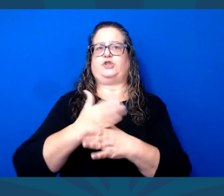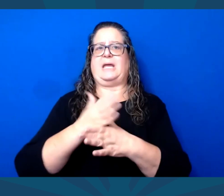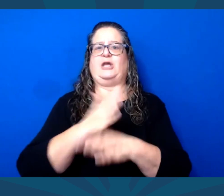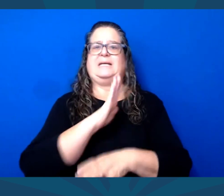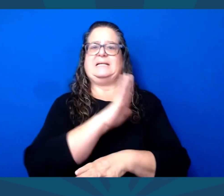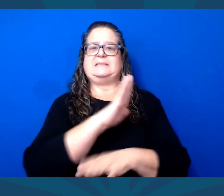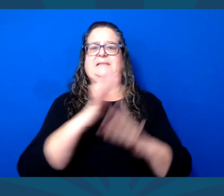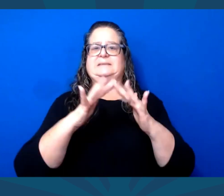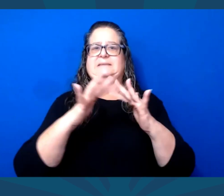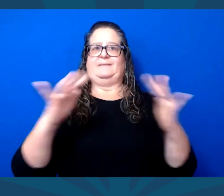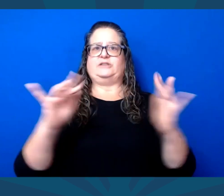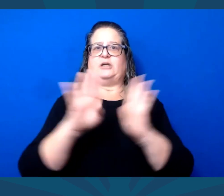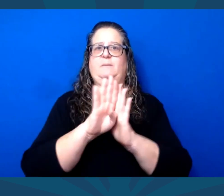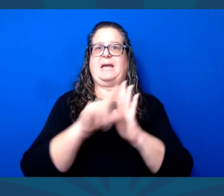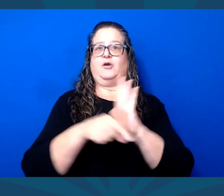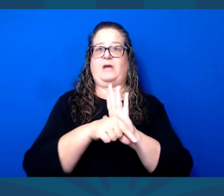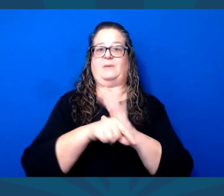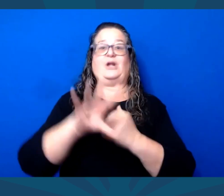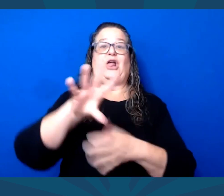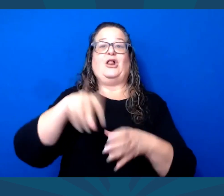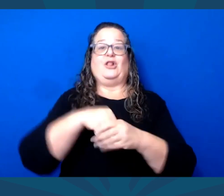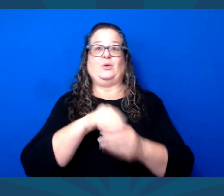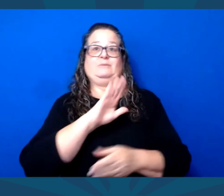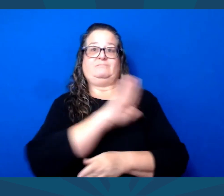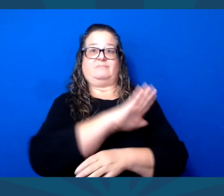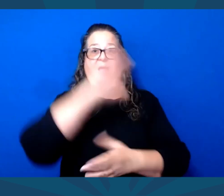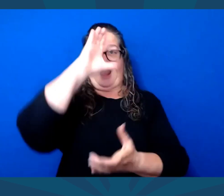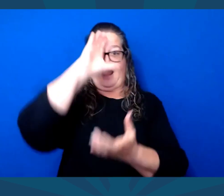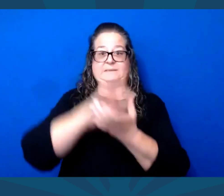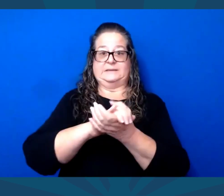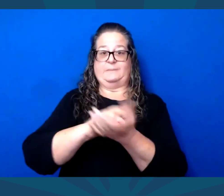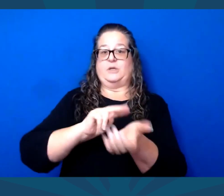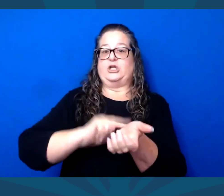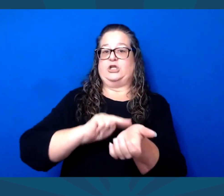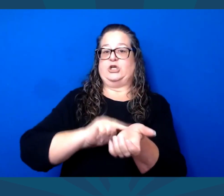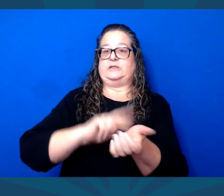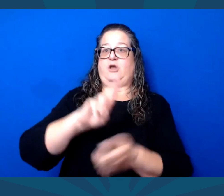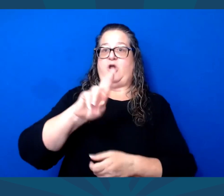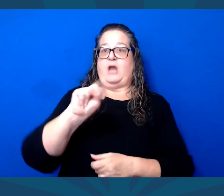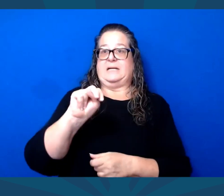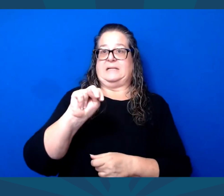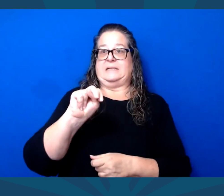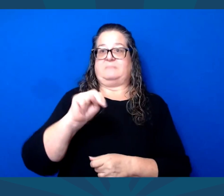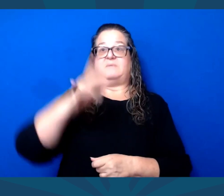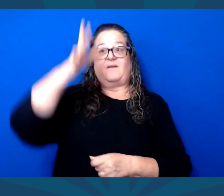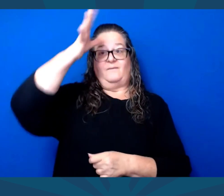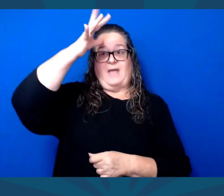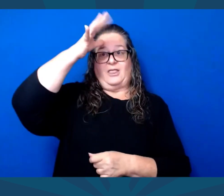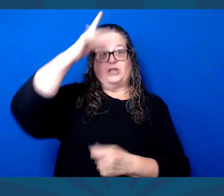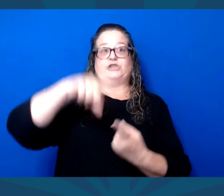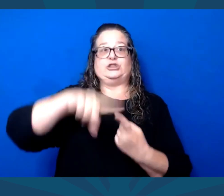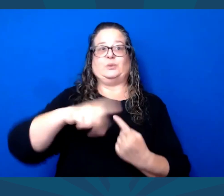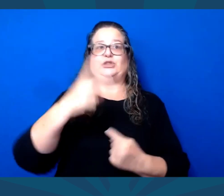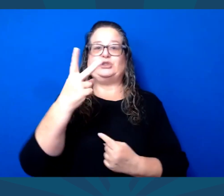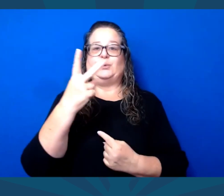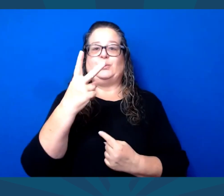continue using my diverse background, which includes husband to a registered